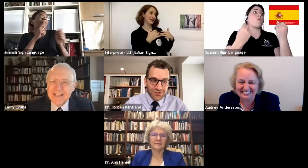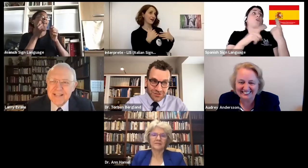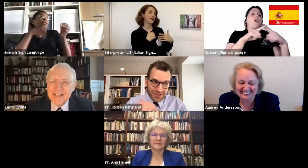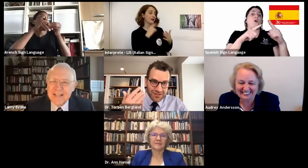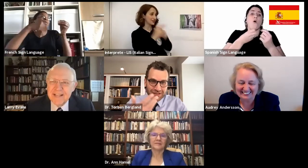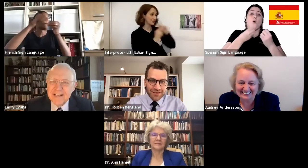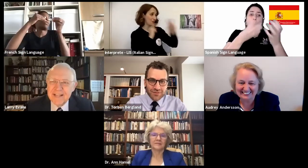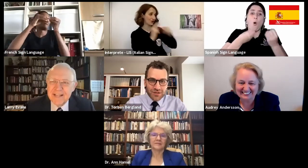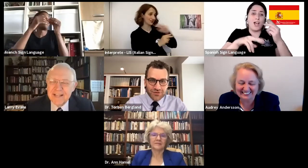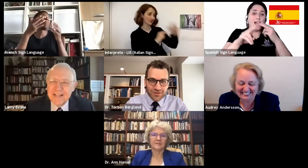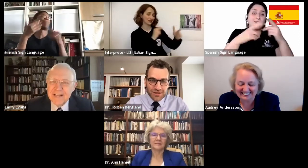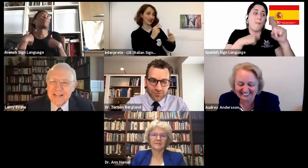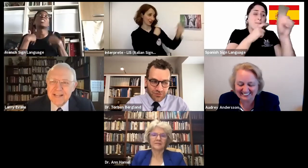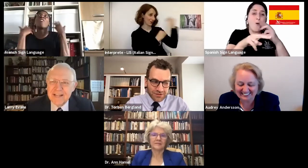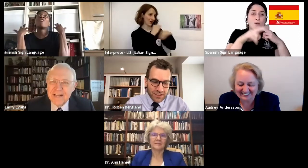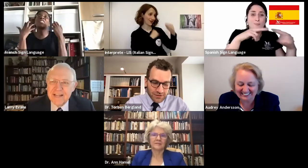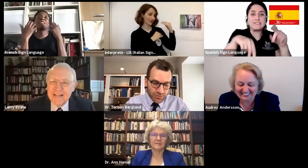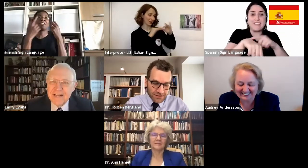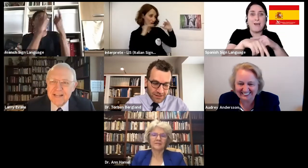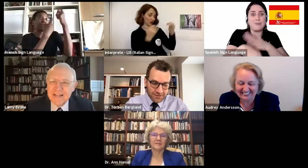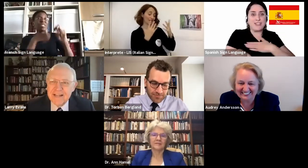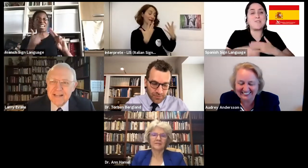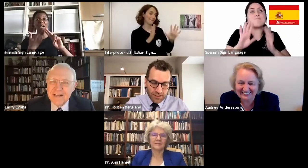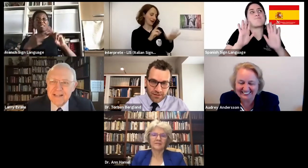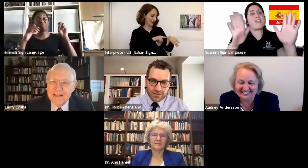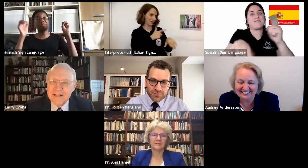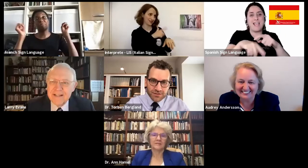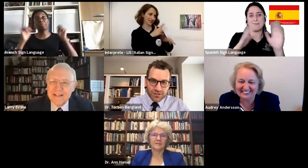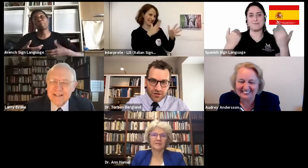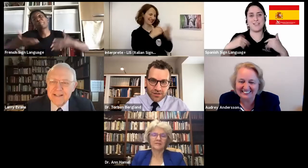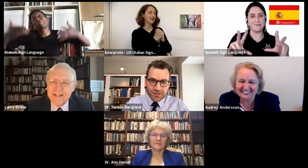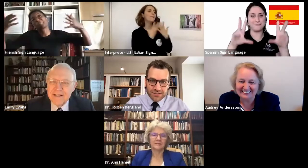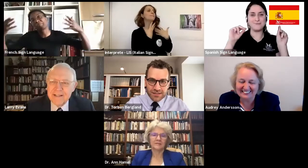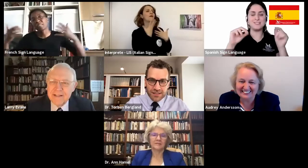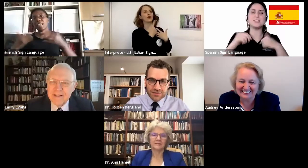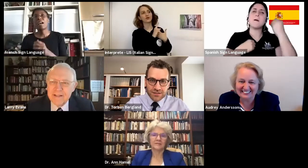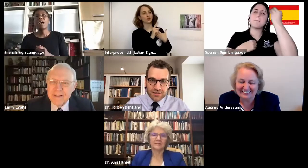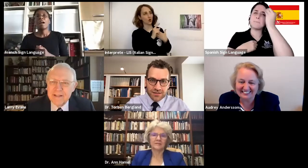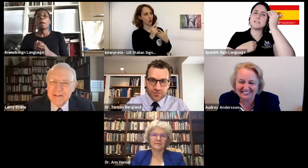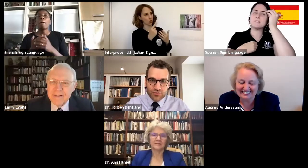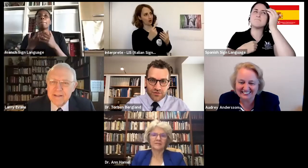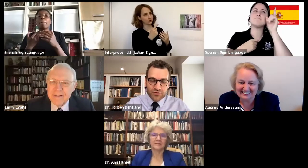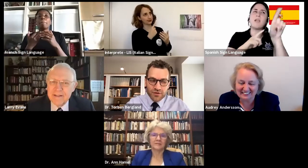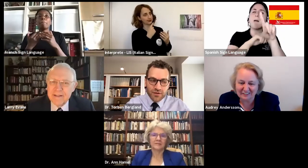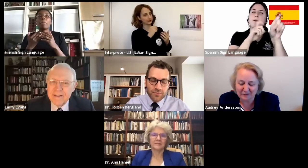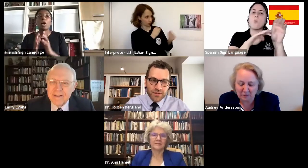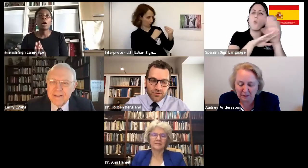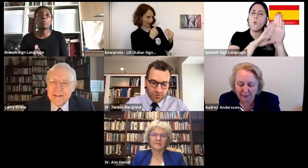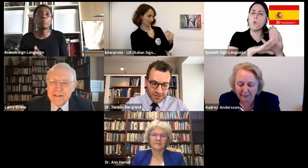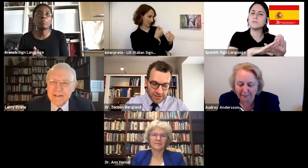I was just thinking about one of these last questions, like this being stuck in the stage in grief.